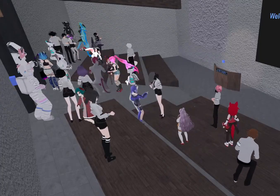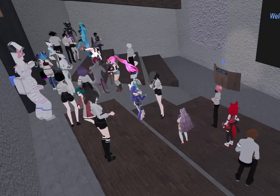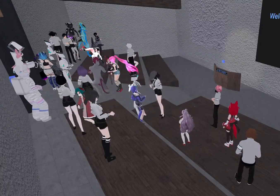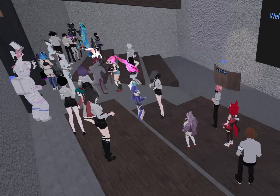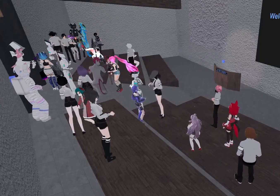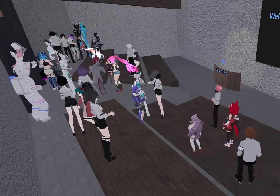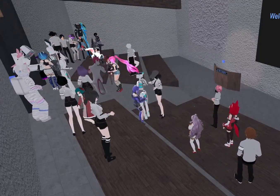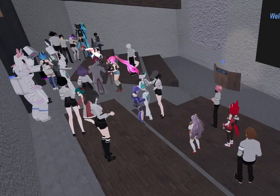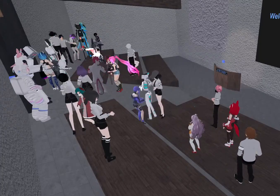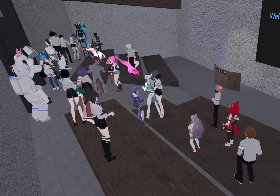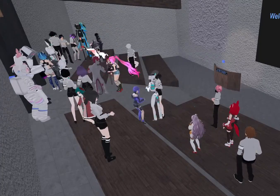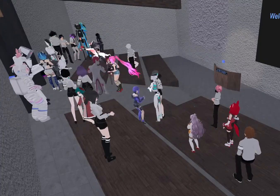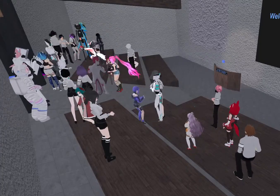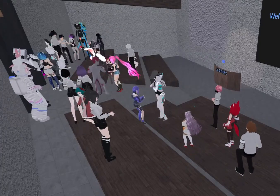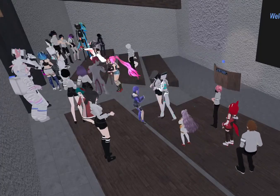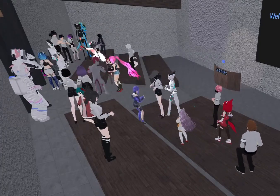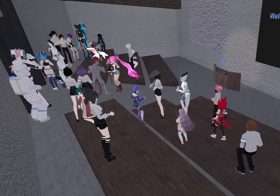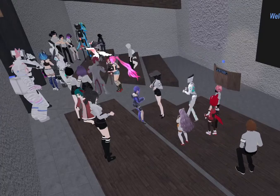apparently,